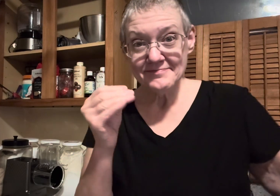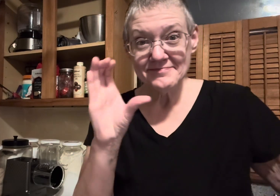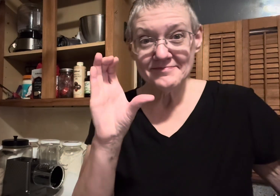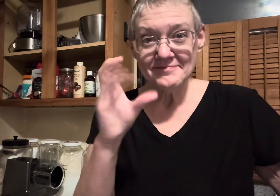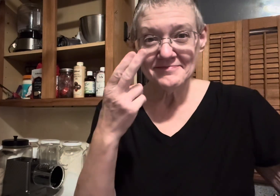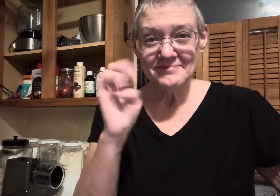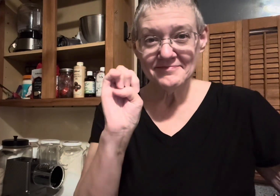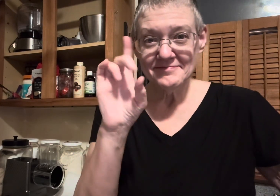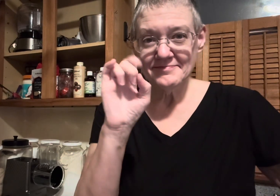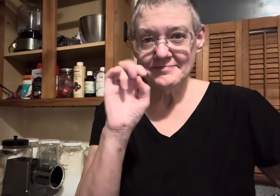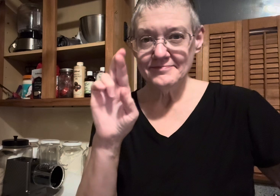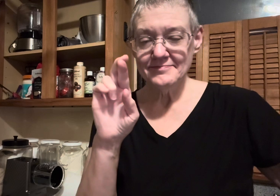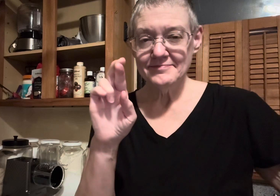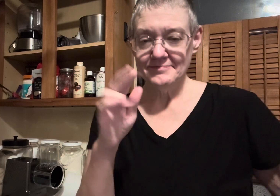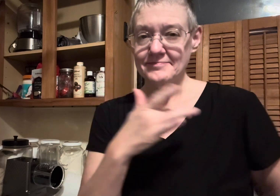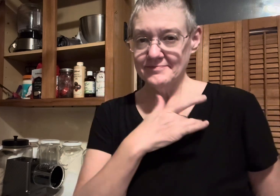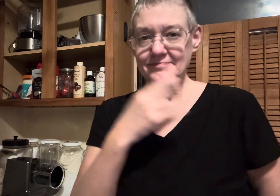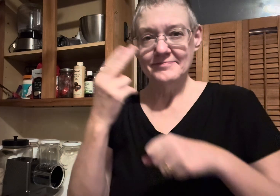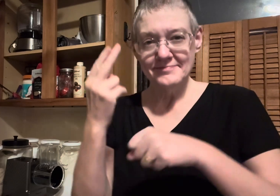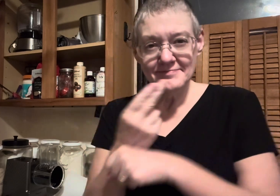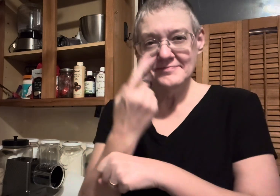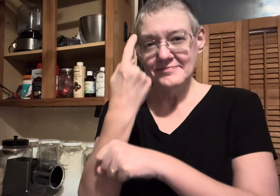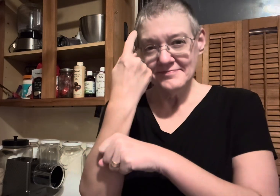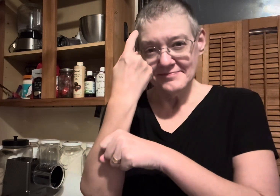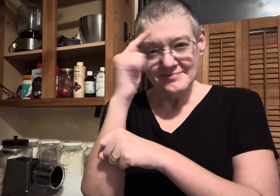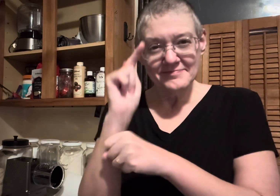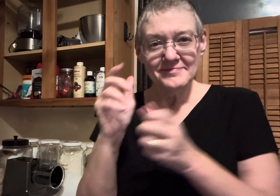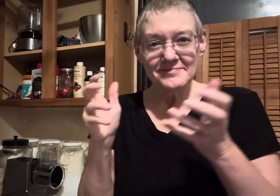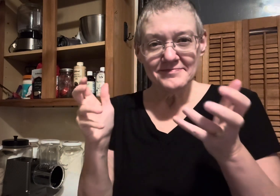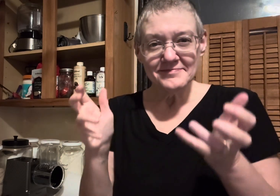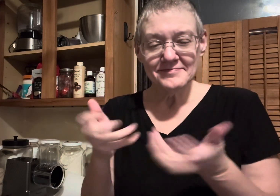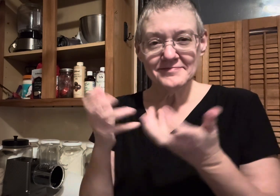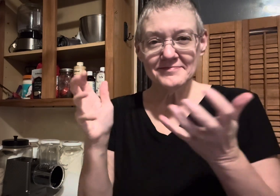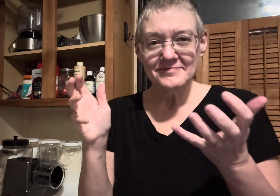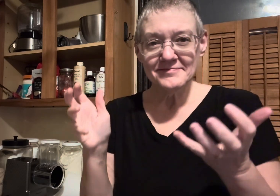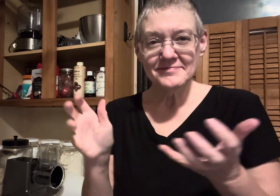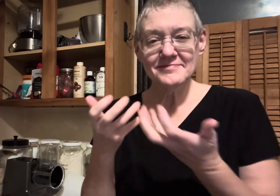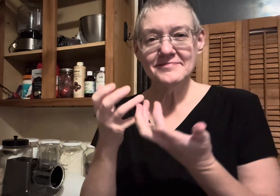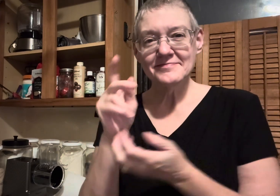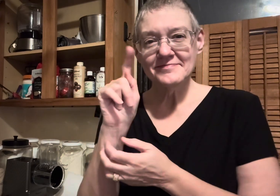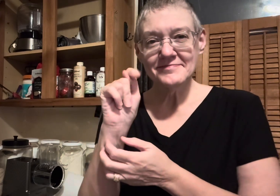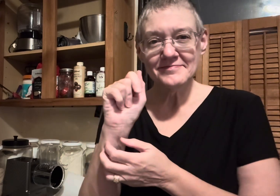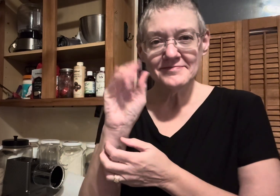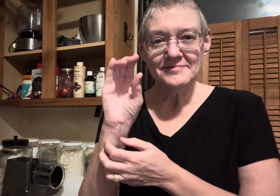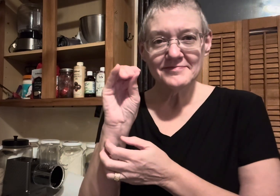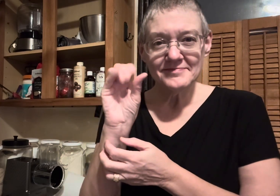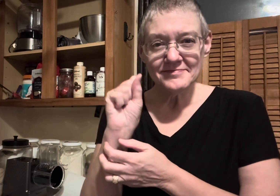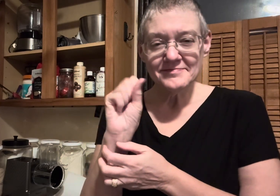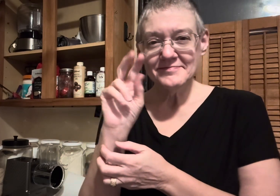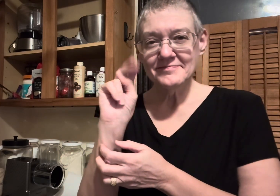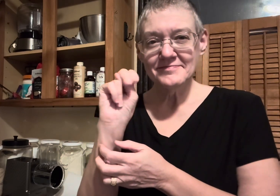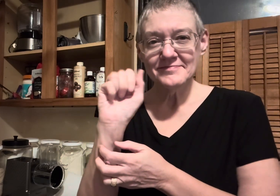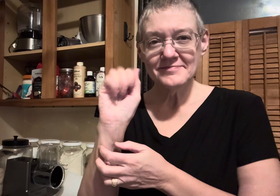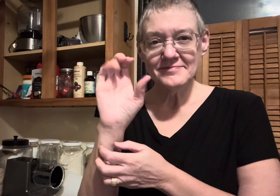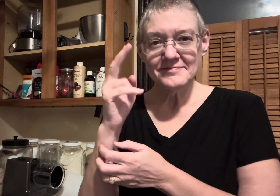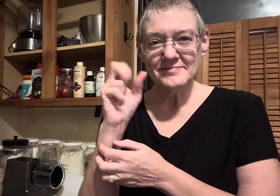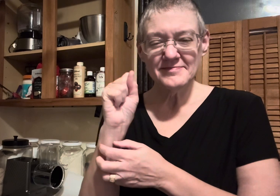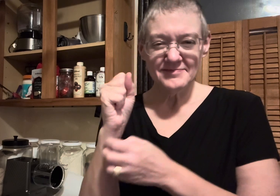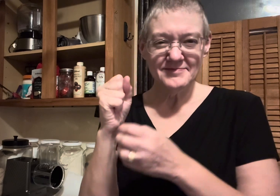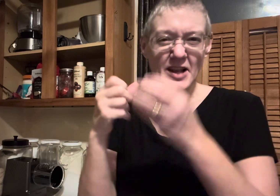I also have cheddar. We use that for salads, tacos,